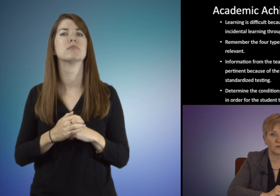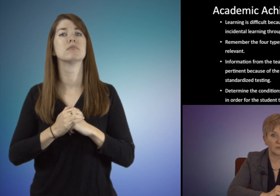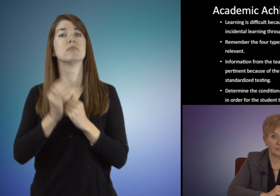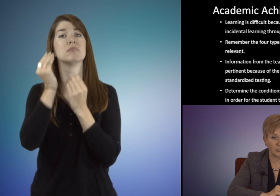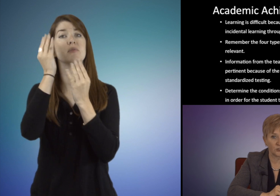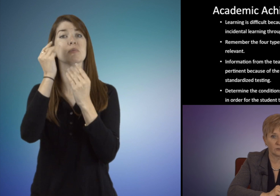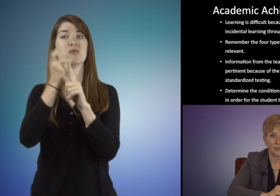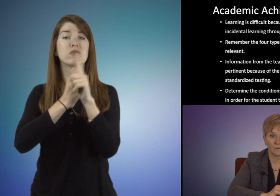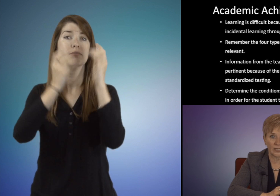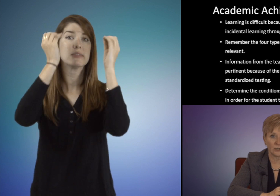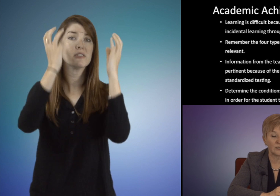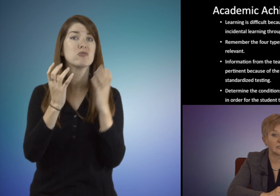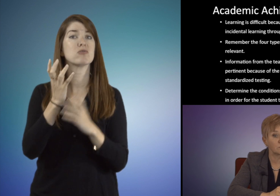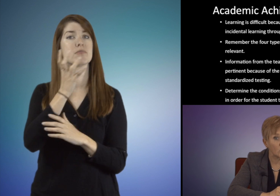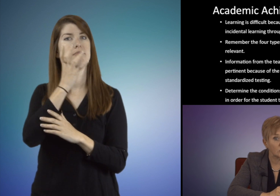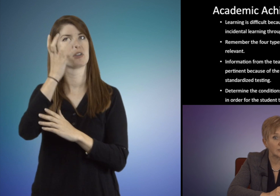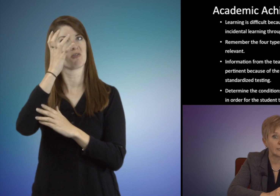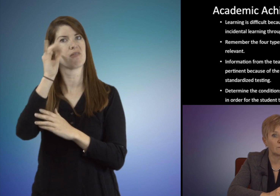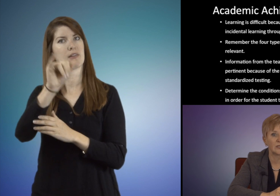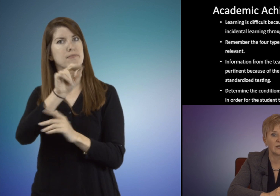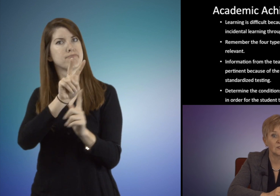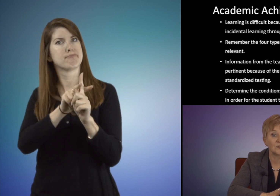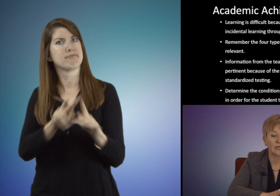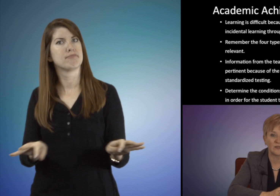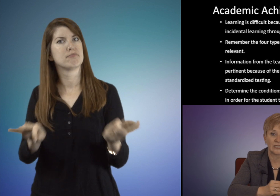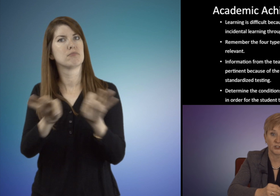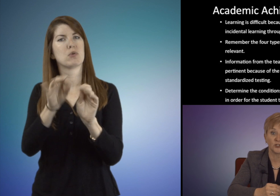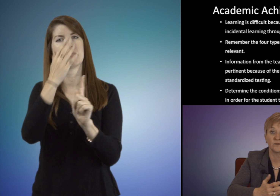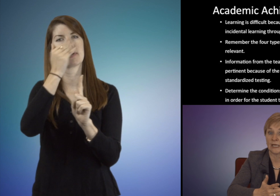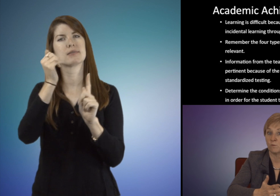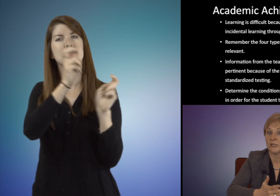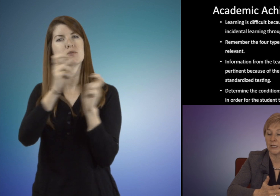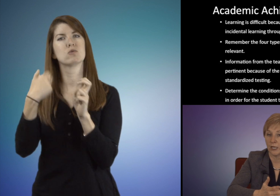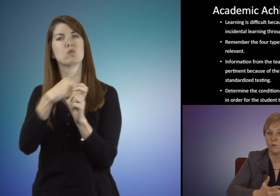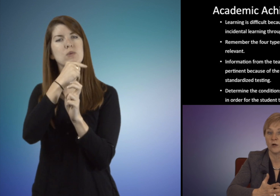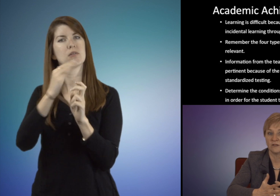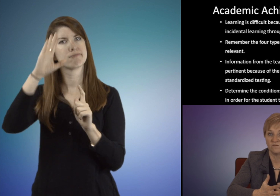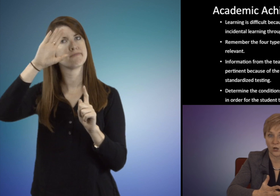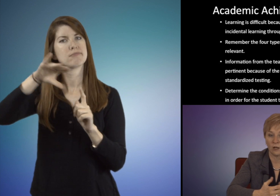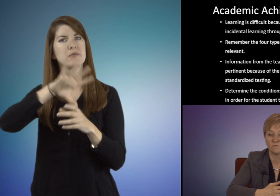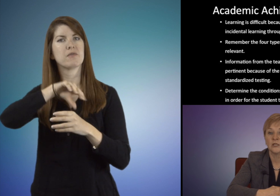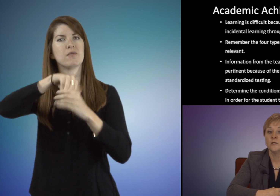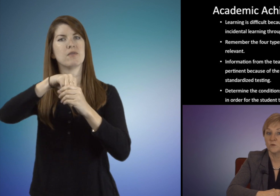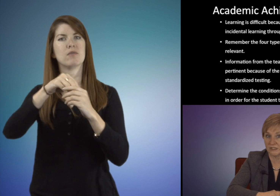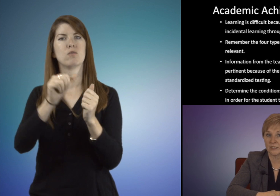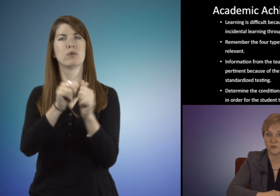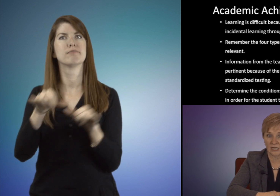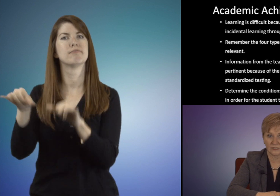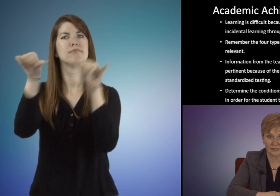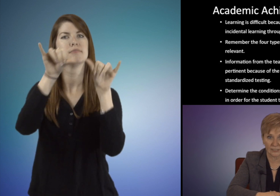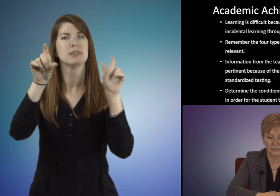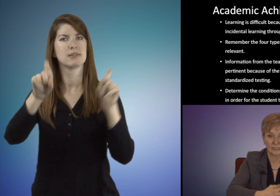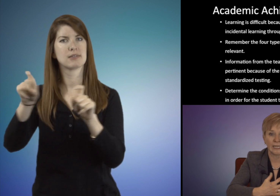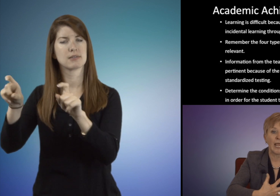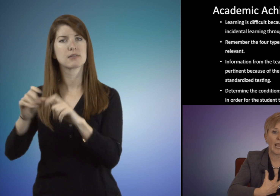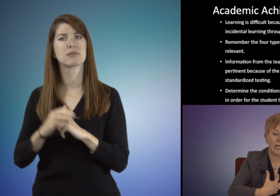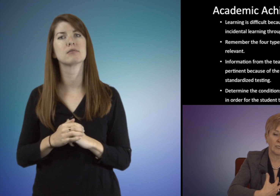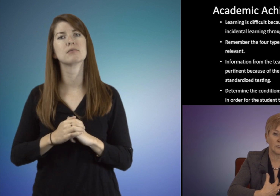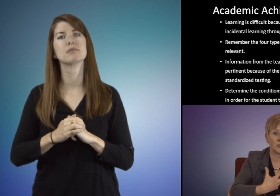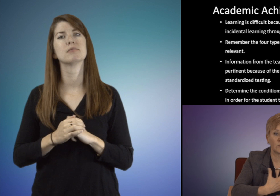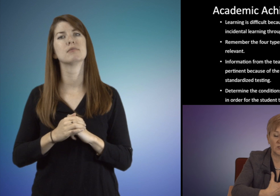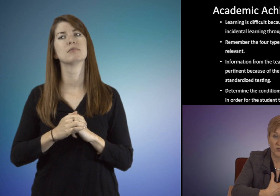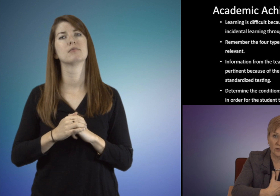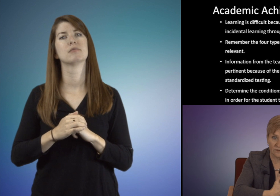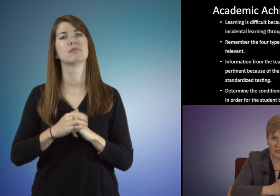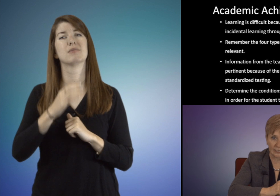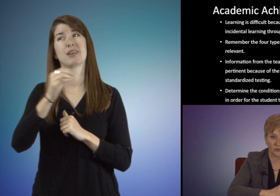Information from the teacher and the parent is pertinent because of the issues that we know are involved with standardized testing and